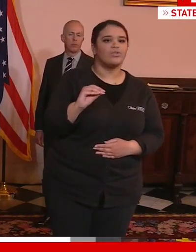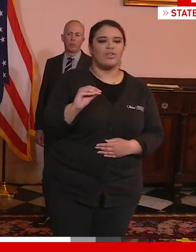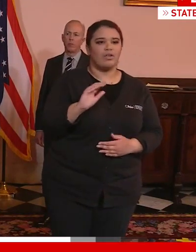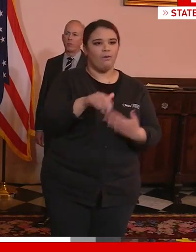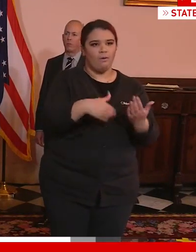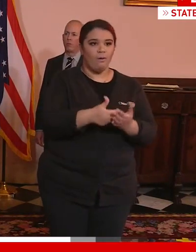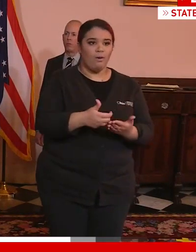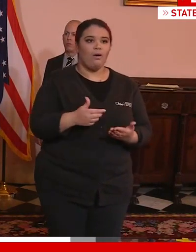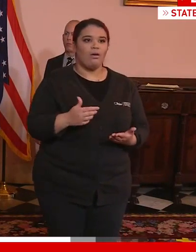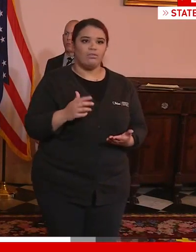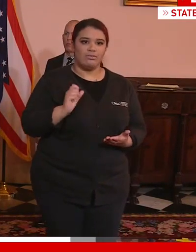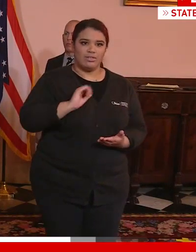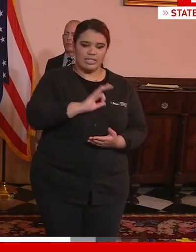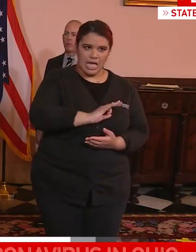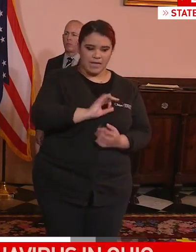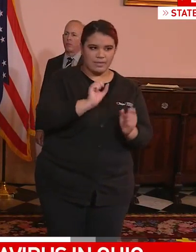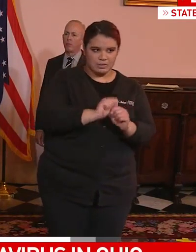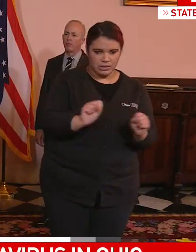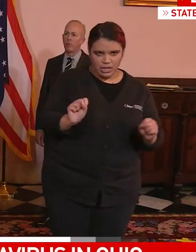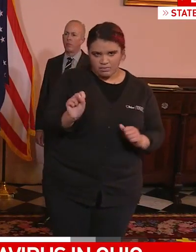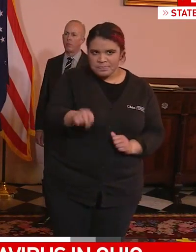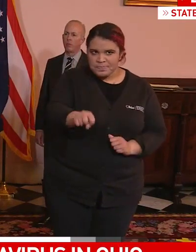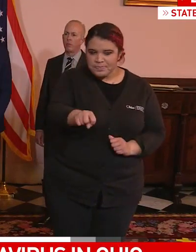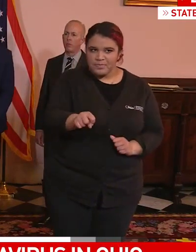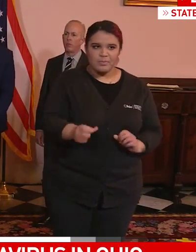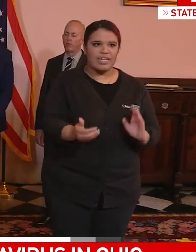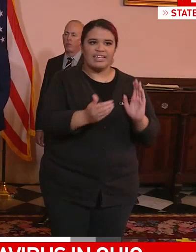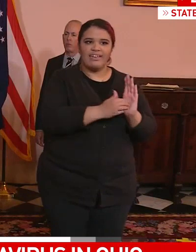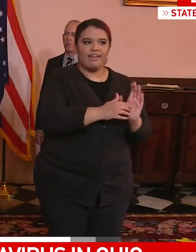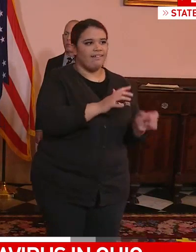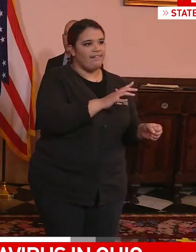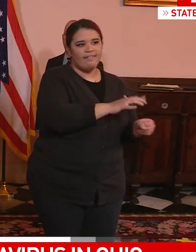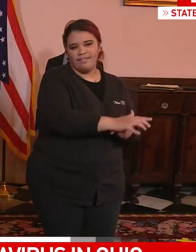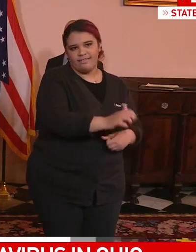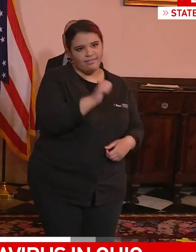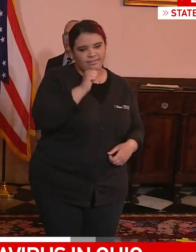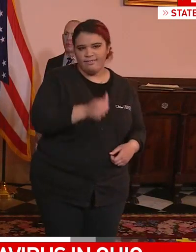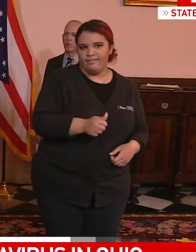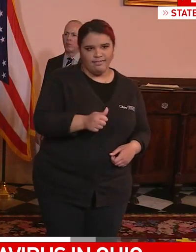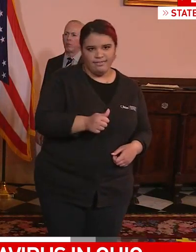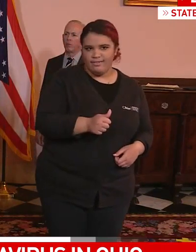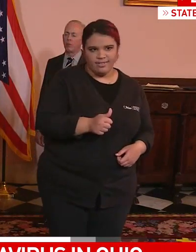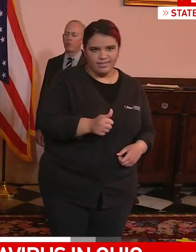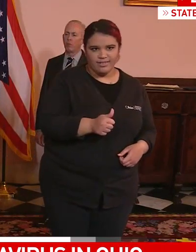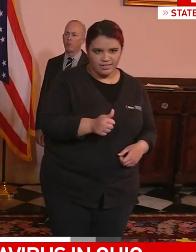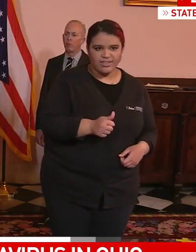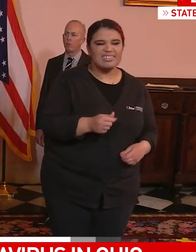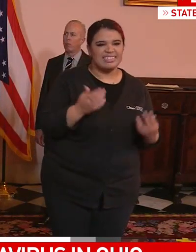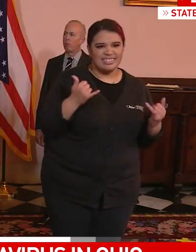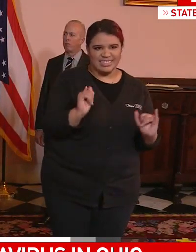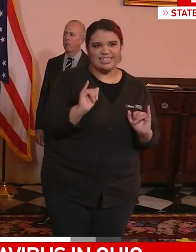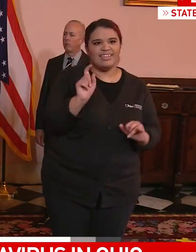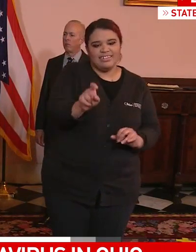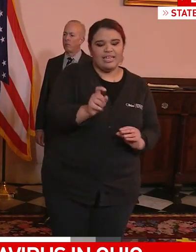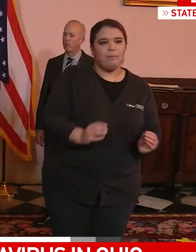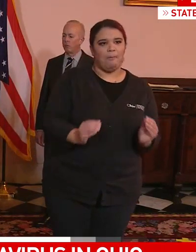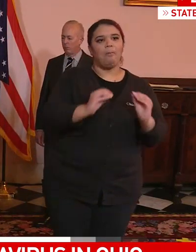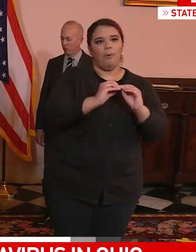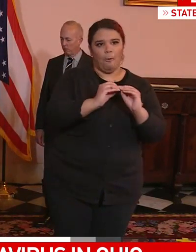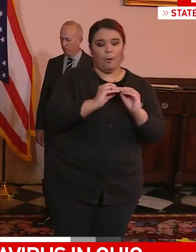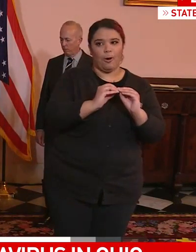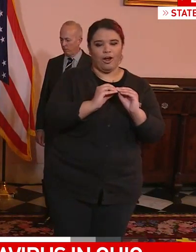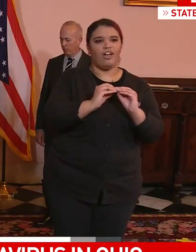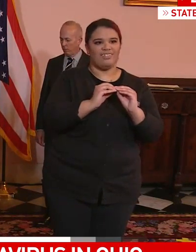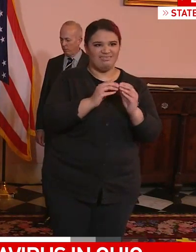again, it certainly isn't enough to remedy the problem, which is what is going to happen when the